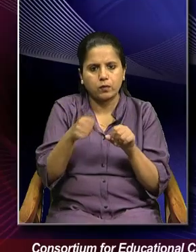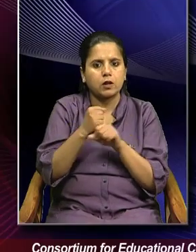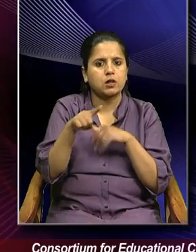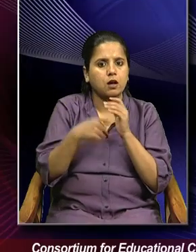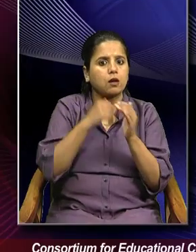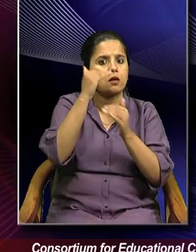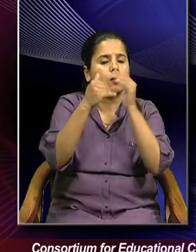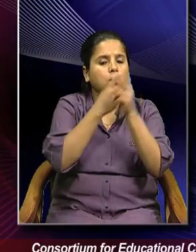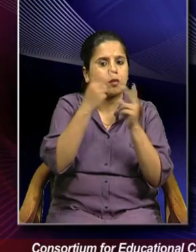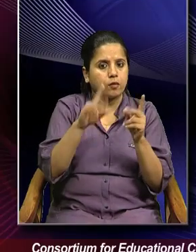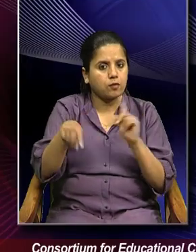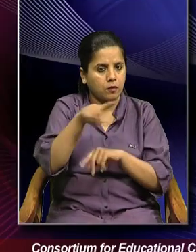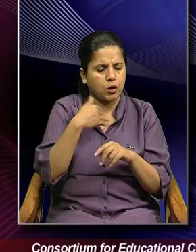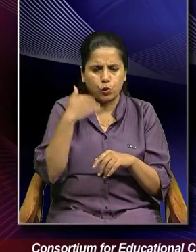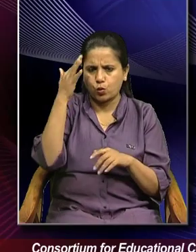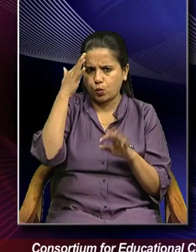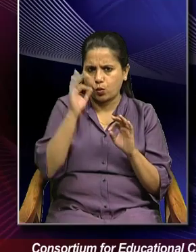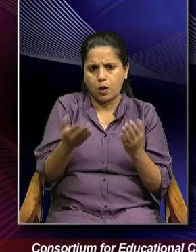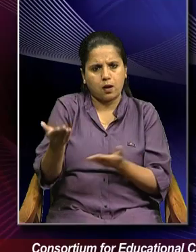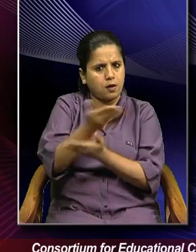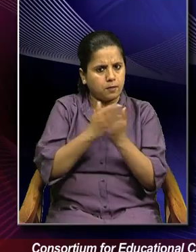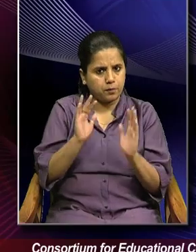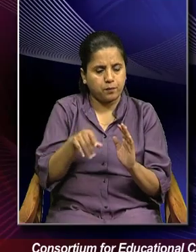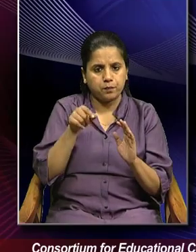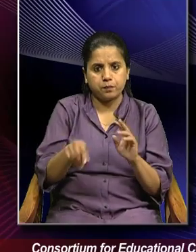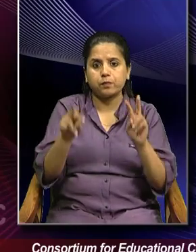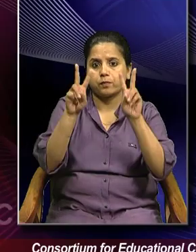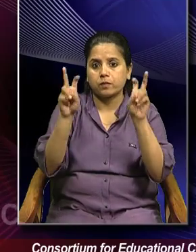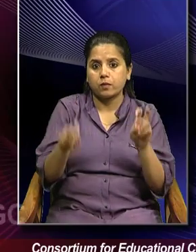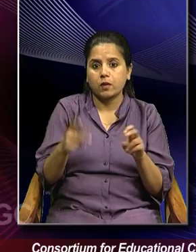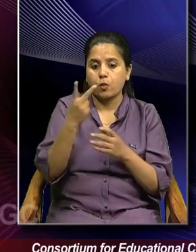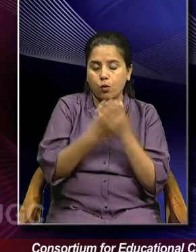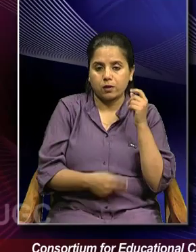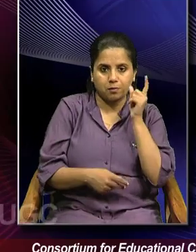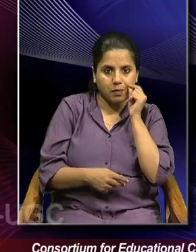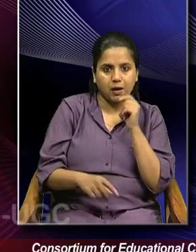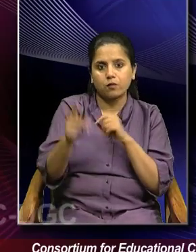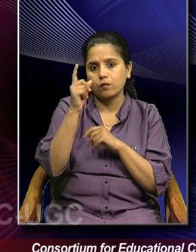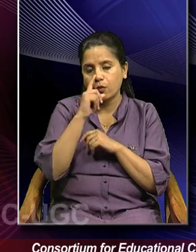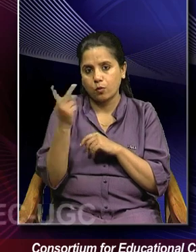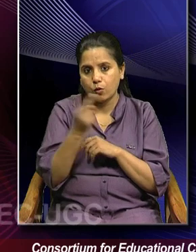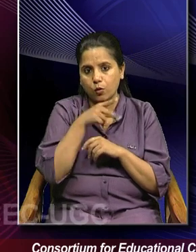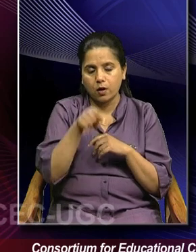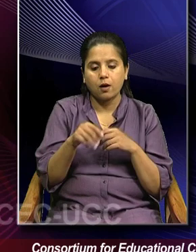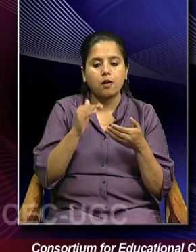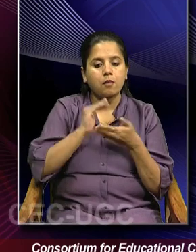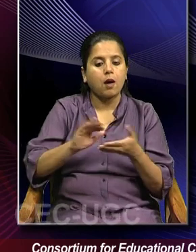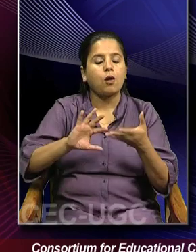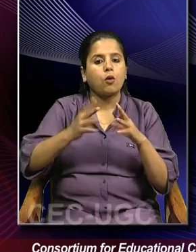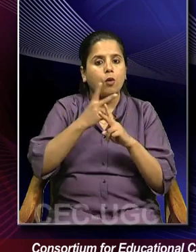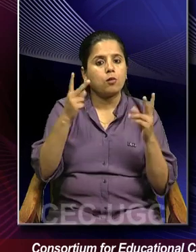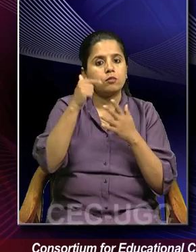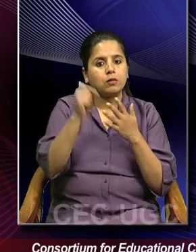also. Now, we all know that characteristics of both men and women, the biological characteristics